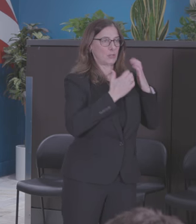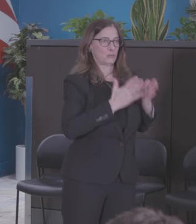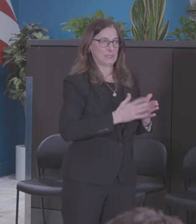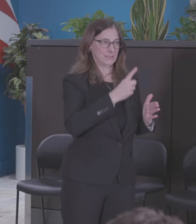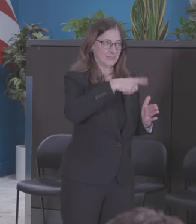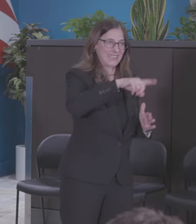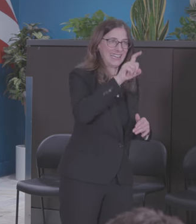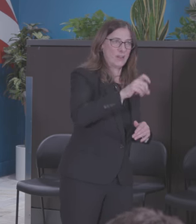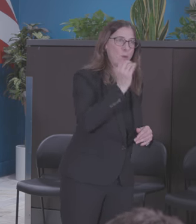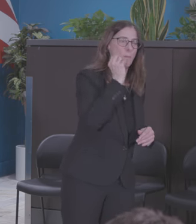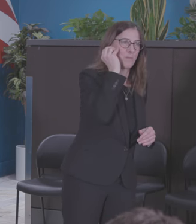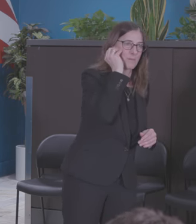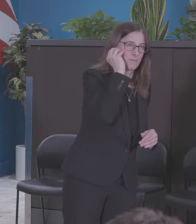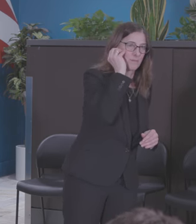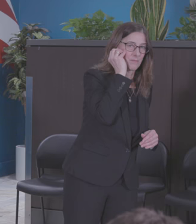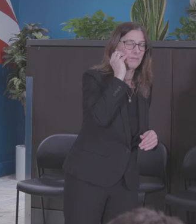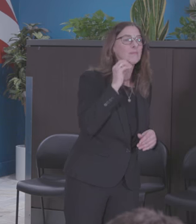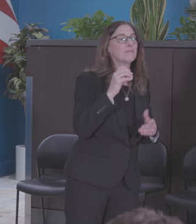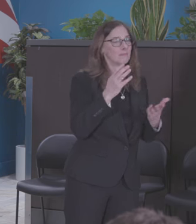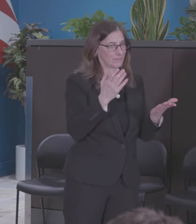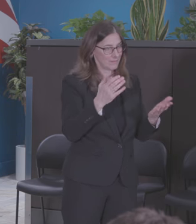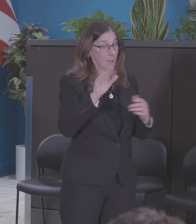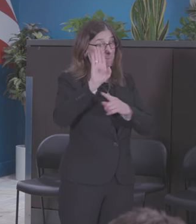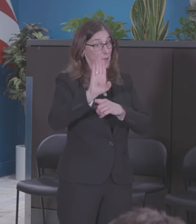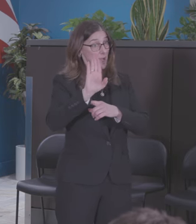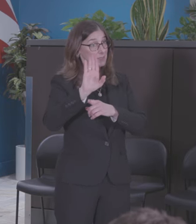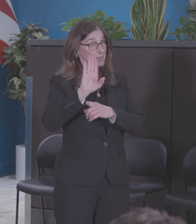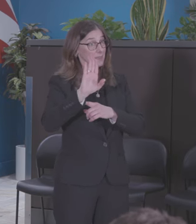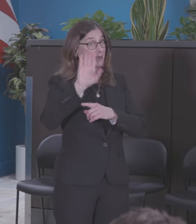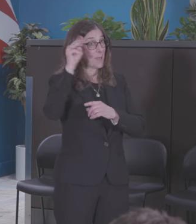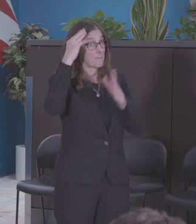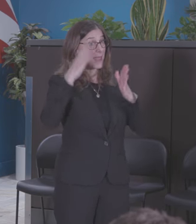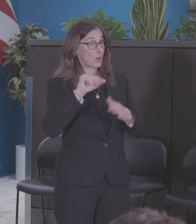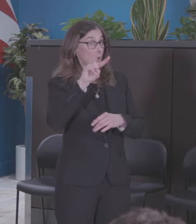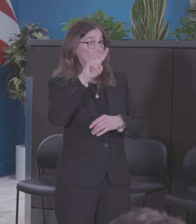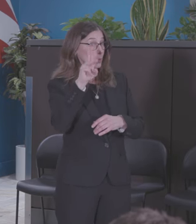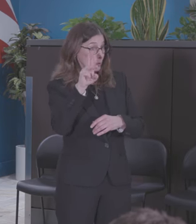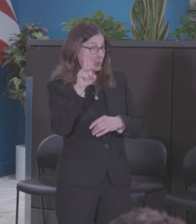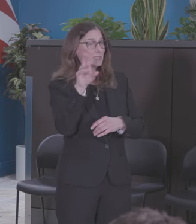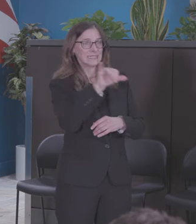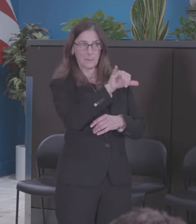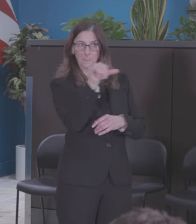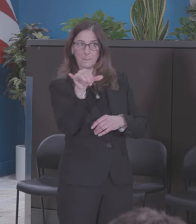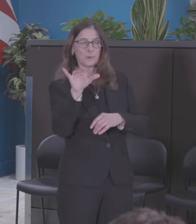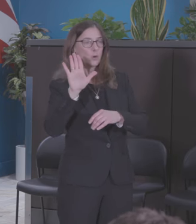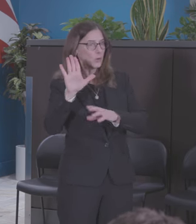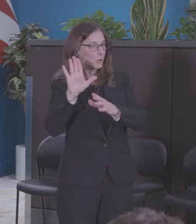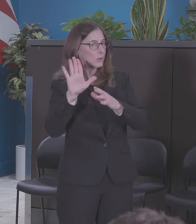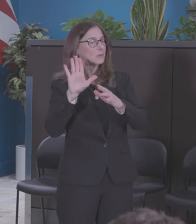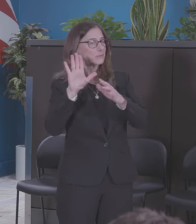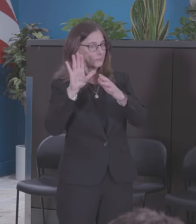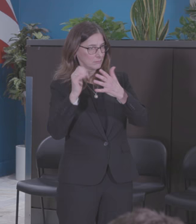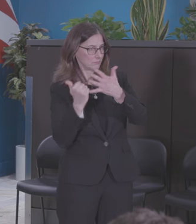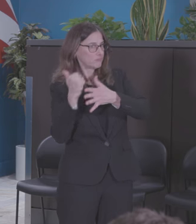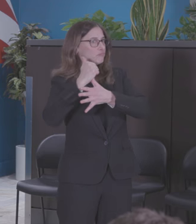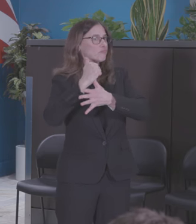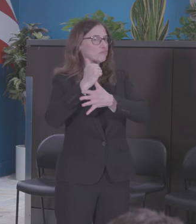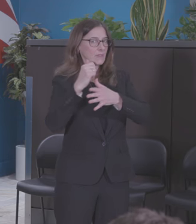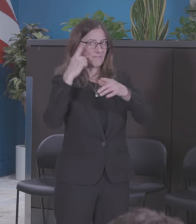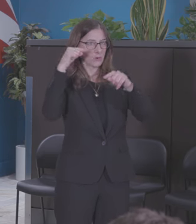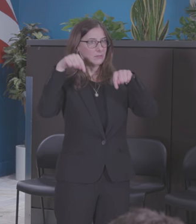those same veterans as a priority in her vision, in her administration. And of course, the legislature